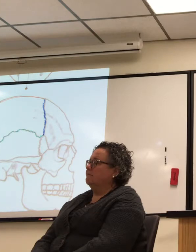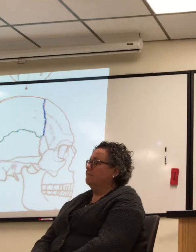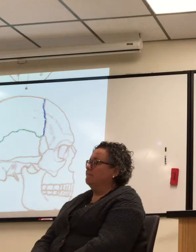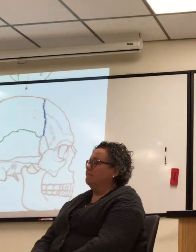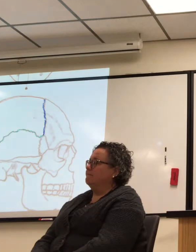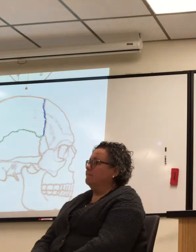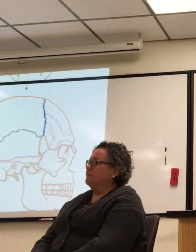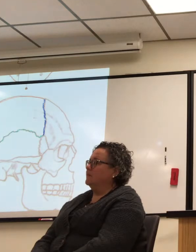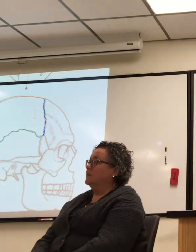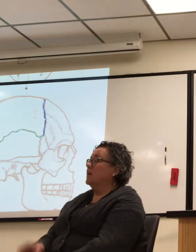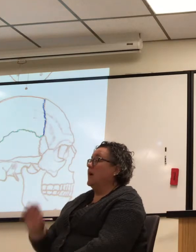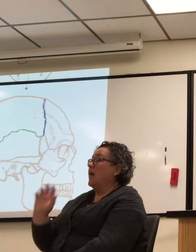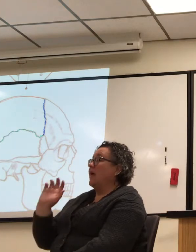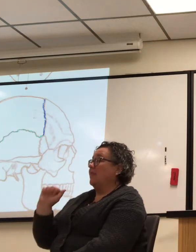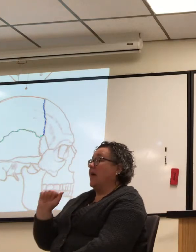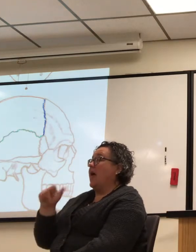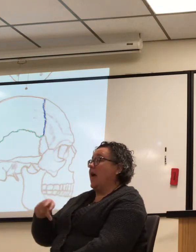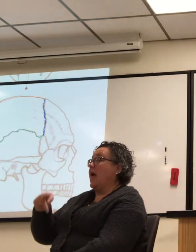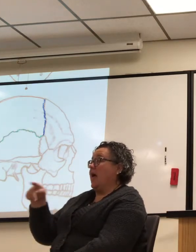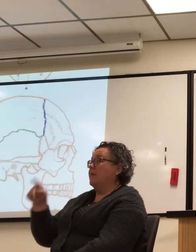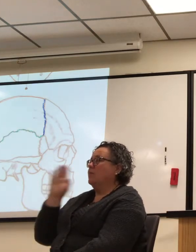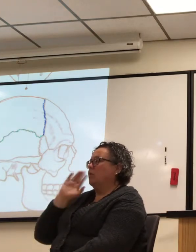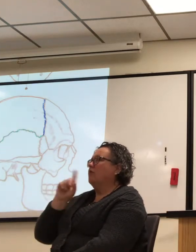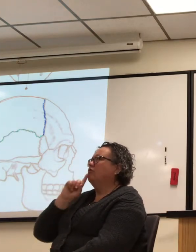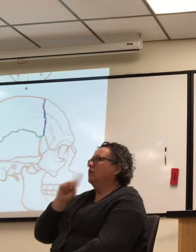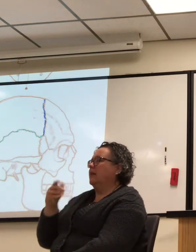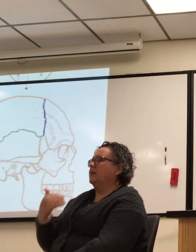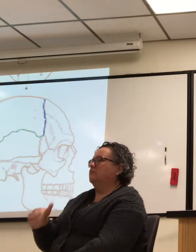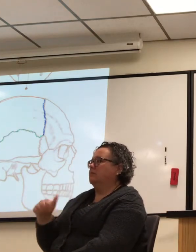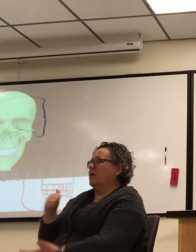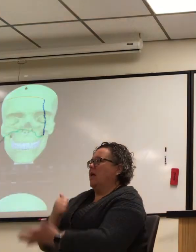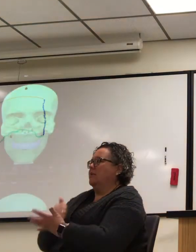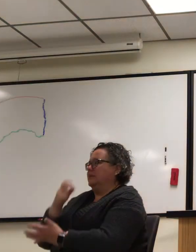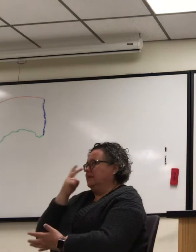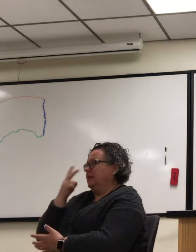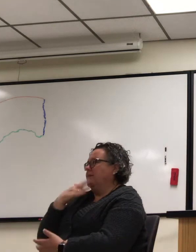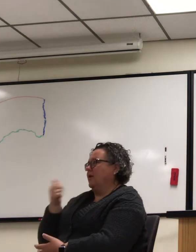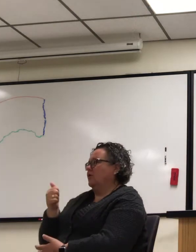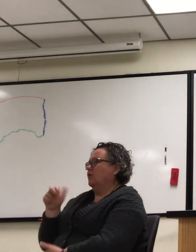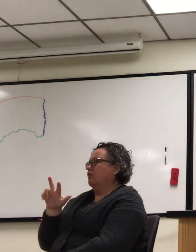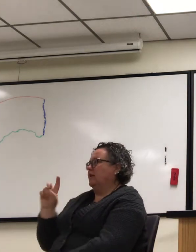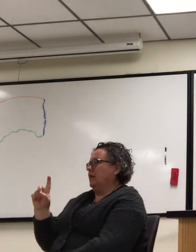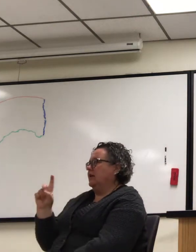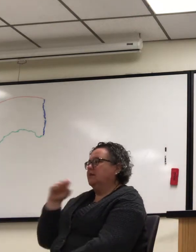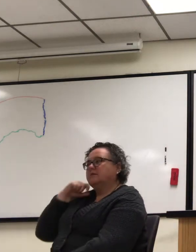So the app will really help you kind of see that better in 3 dimensions.